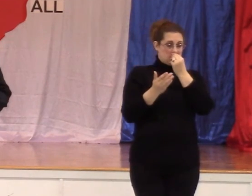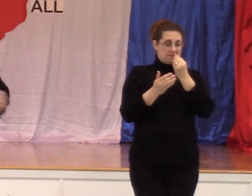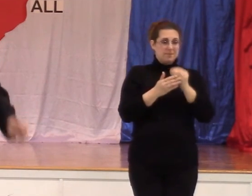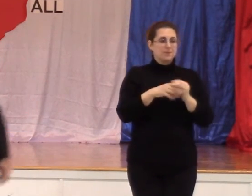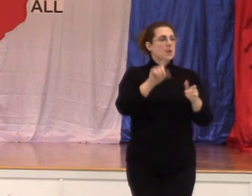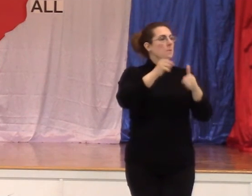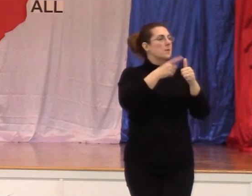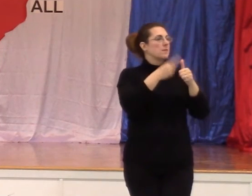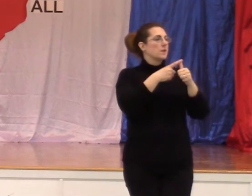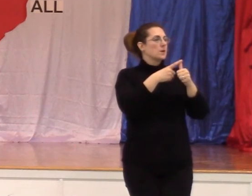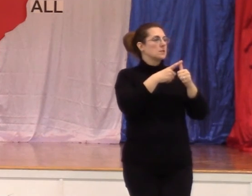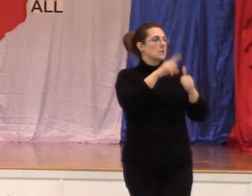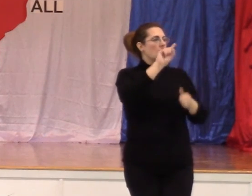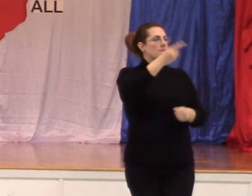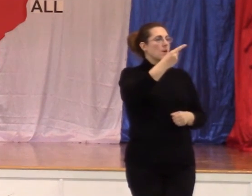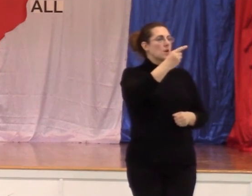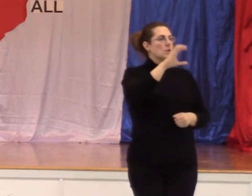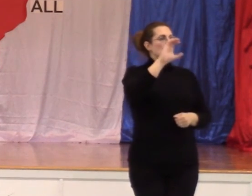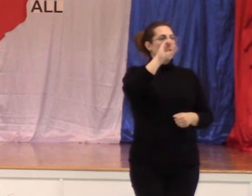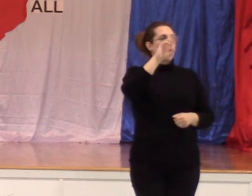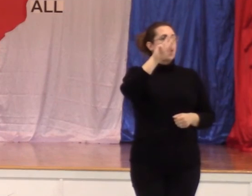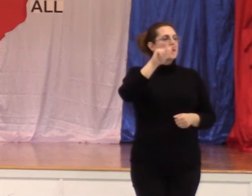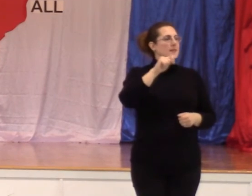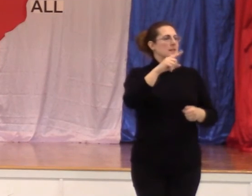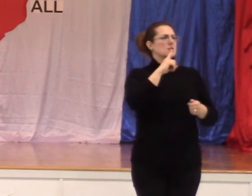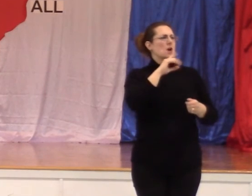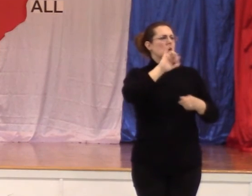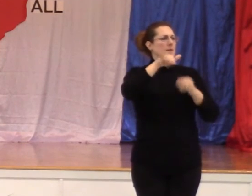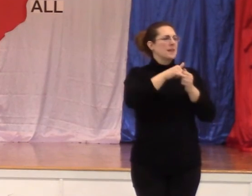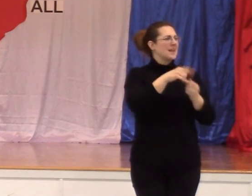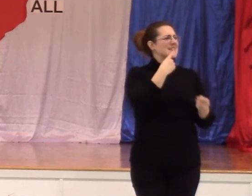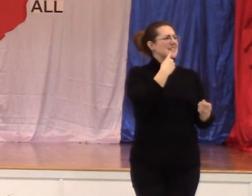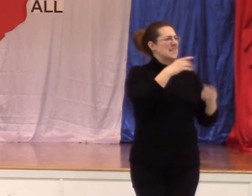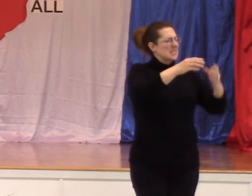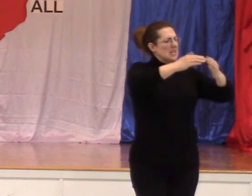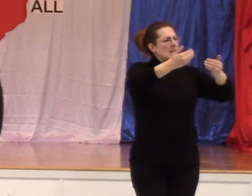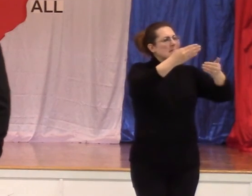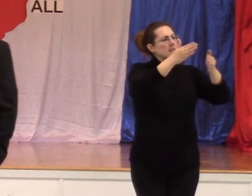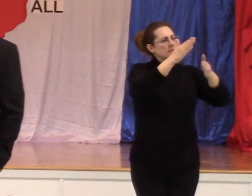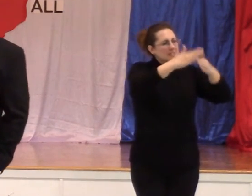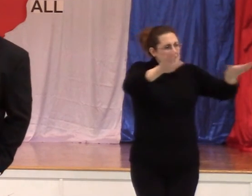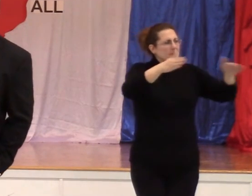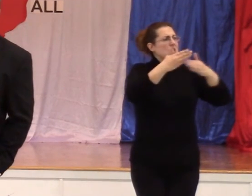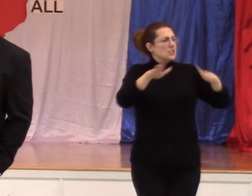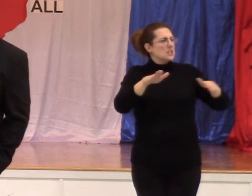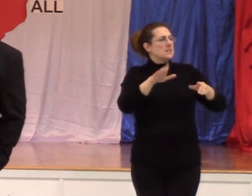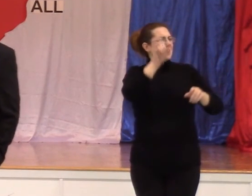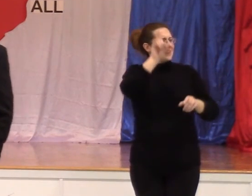Right? But 1 Corinthians talks about that a little bit. It says the divisions are necessary. So denominations aren't all that evil.